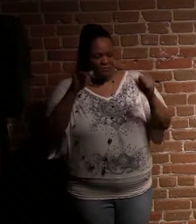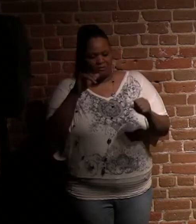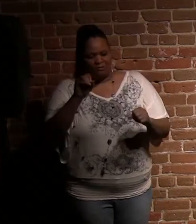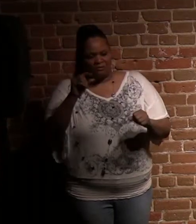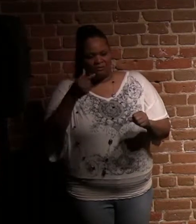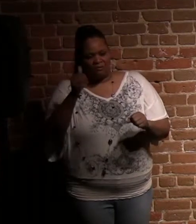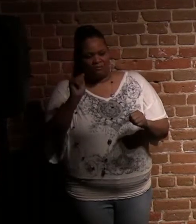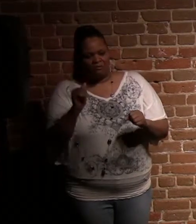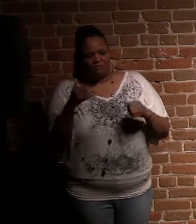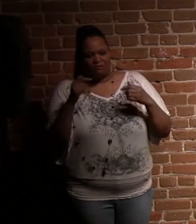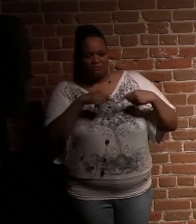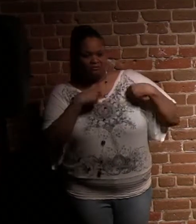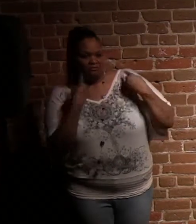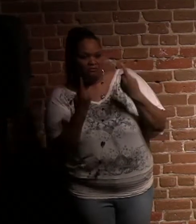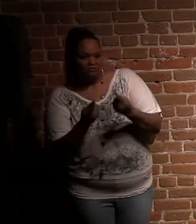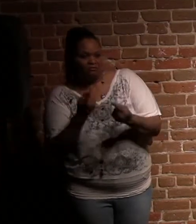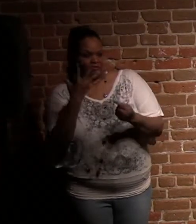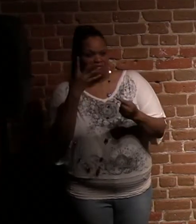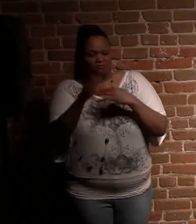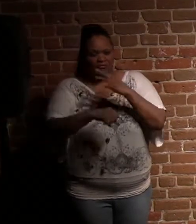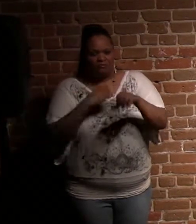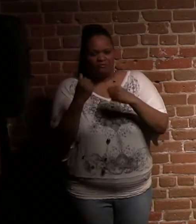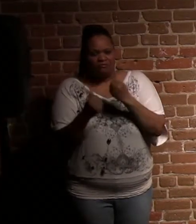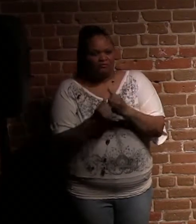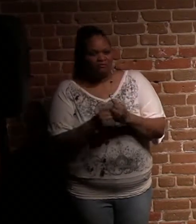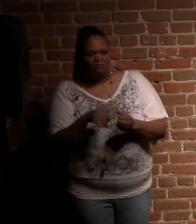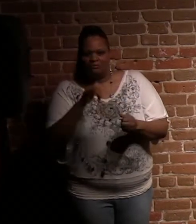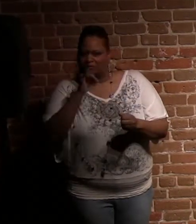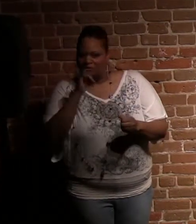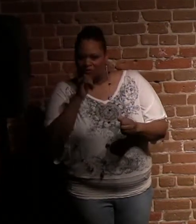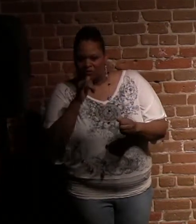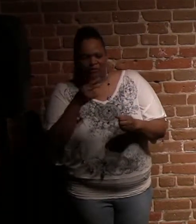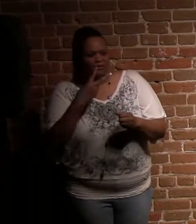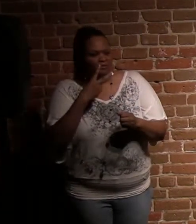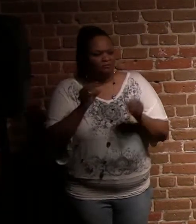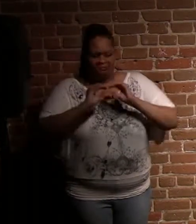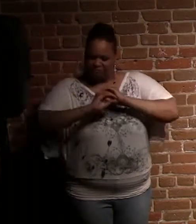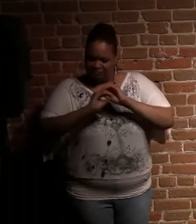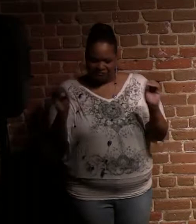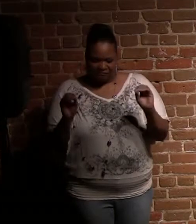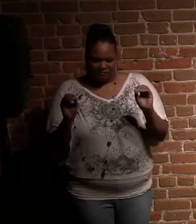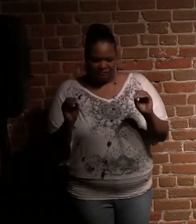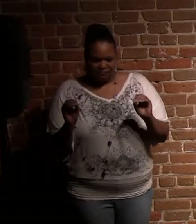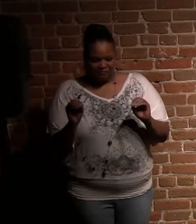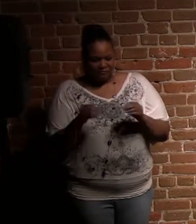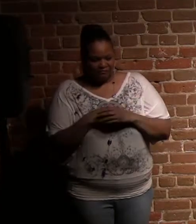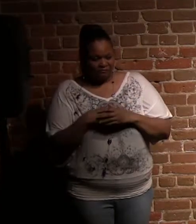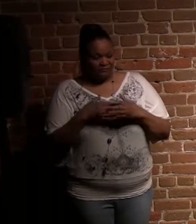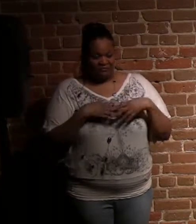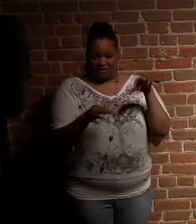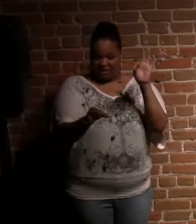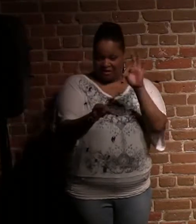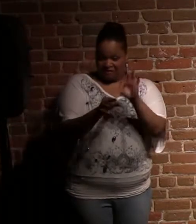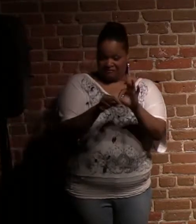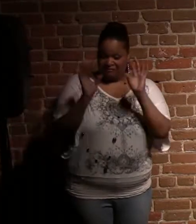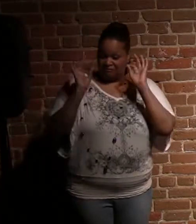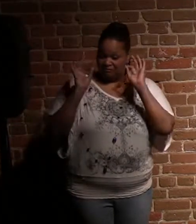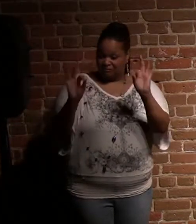a vegetarian. I don't drink. I don't smoke. So you can imagine how well I fit in high school.